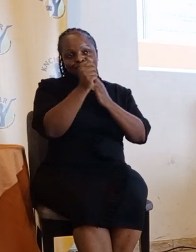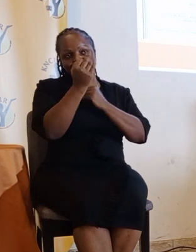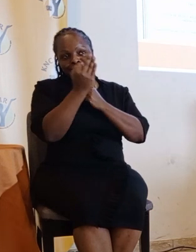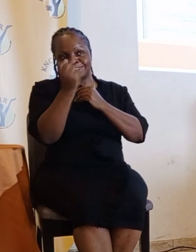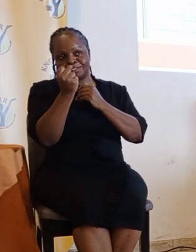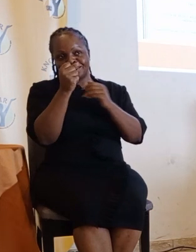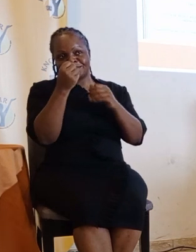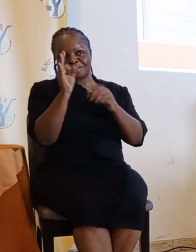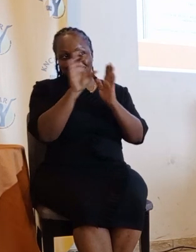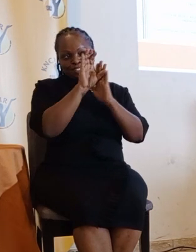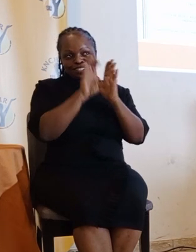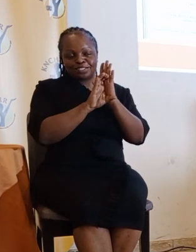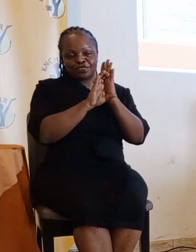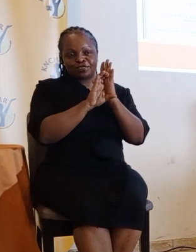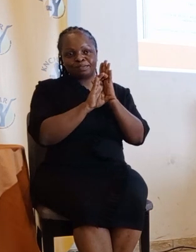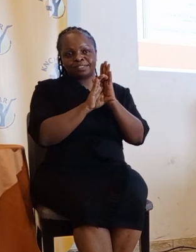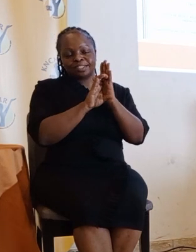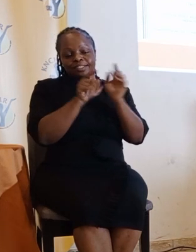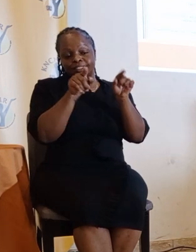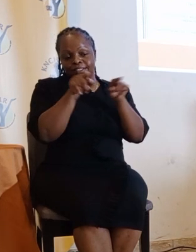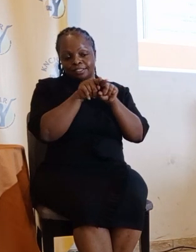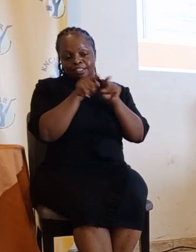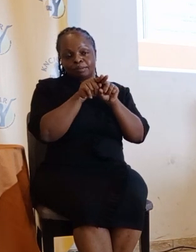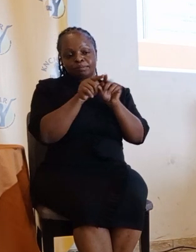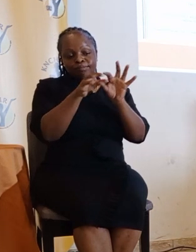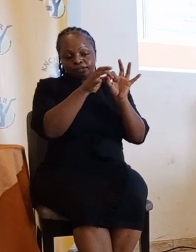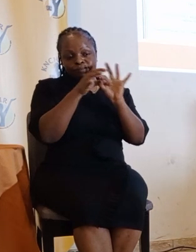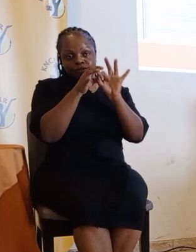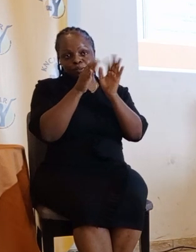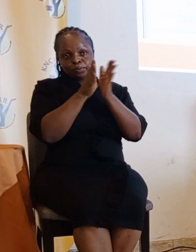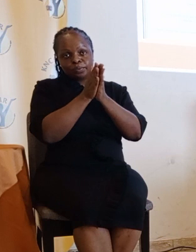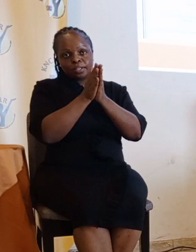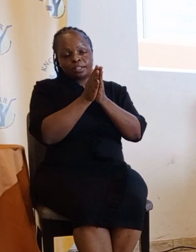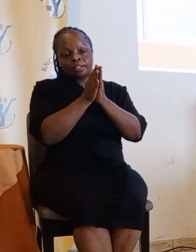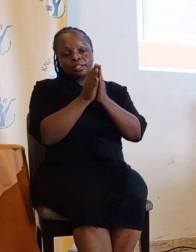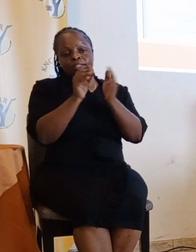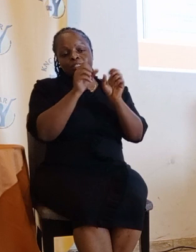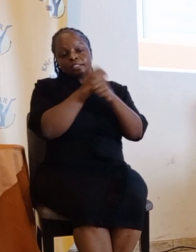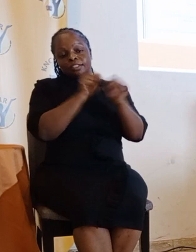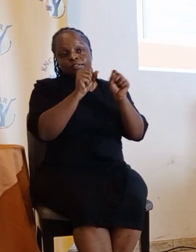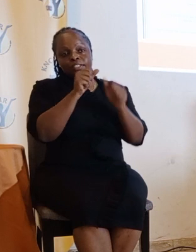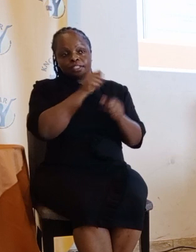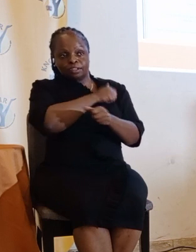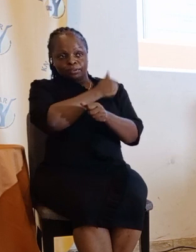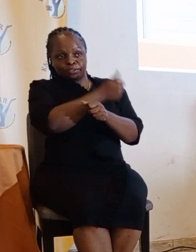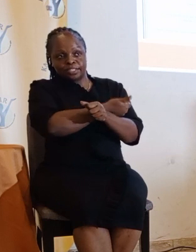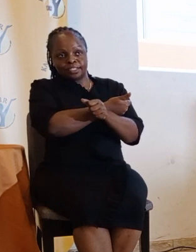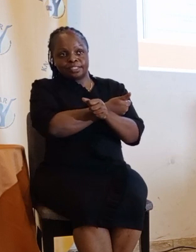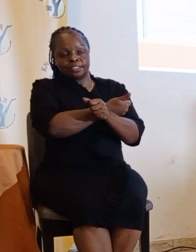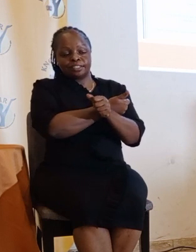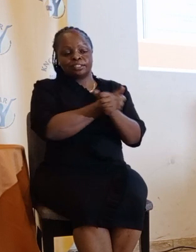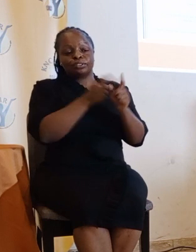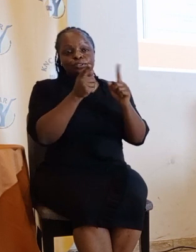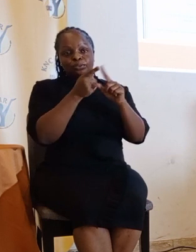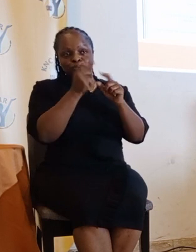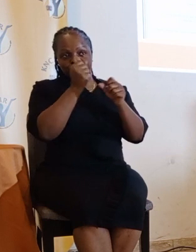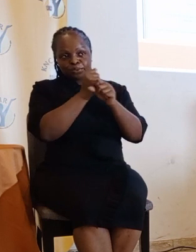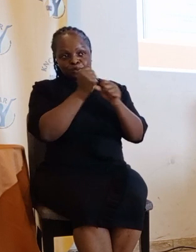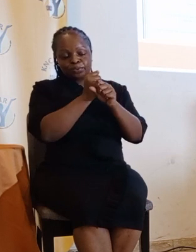of the Constitution. Further, in conjunction with the National Biosafety Authority, to undertake